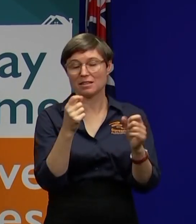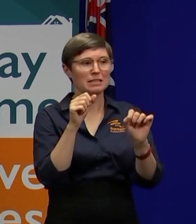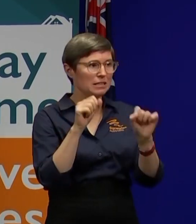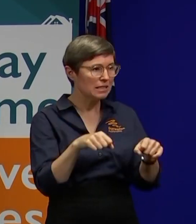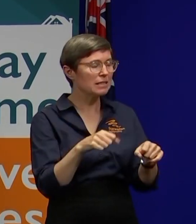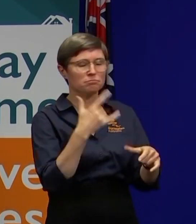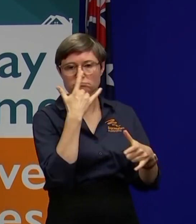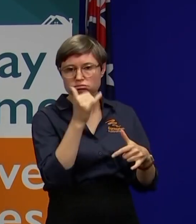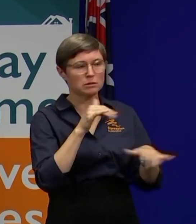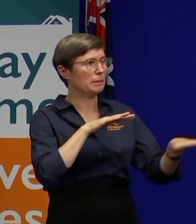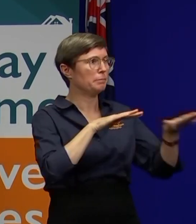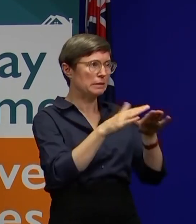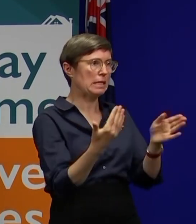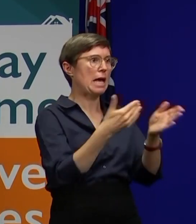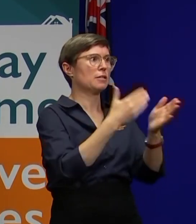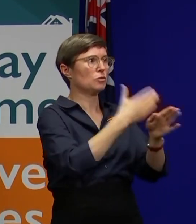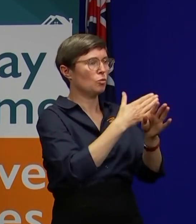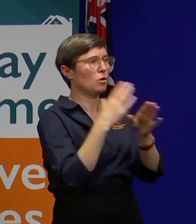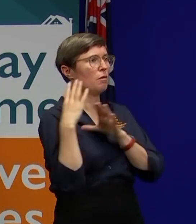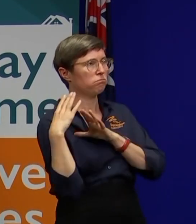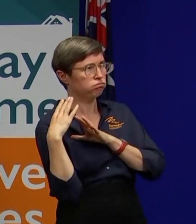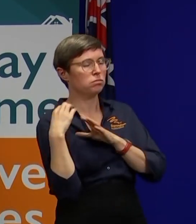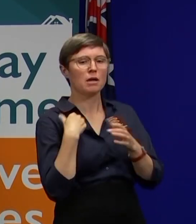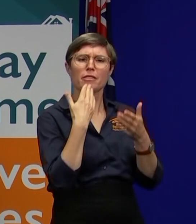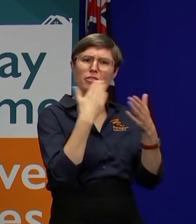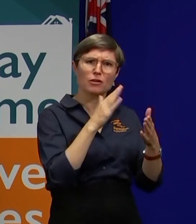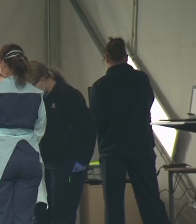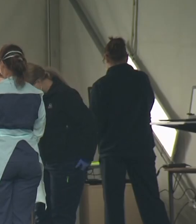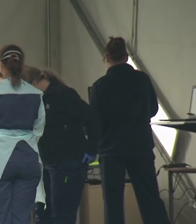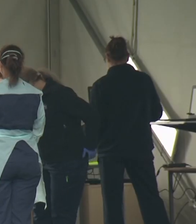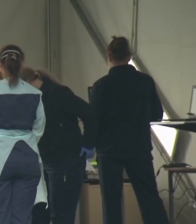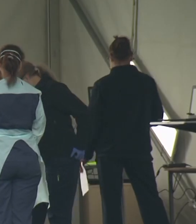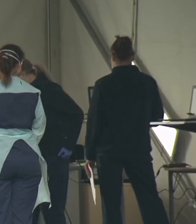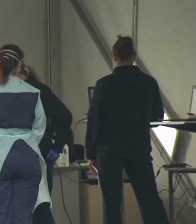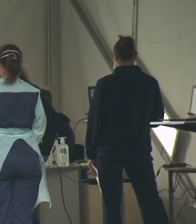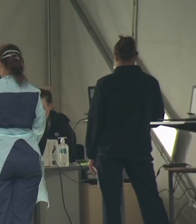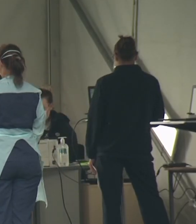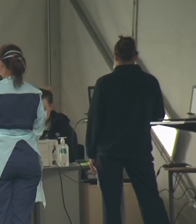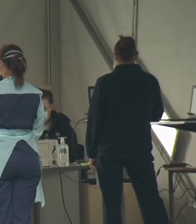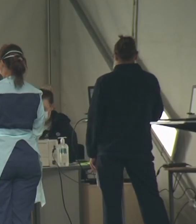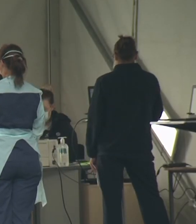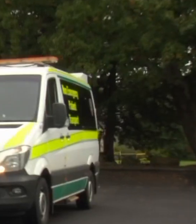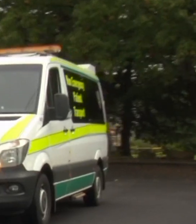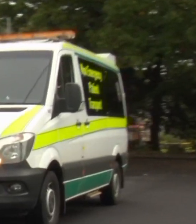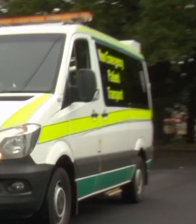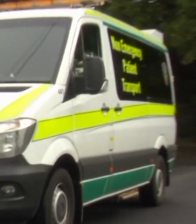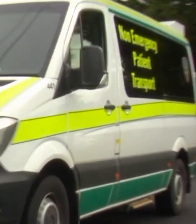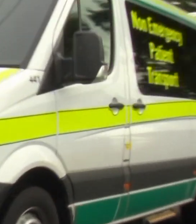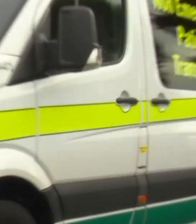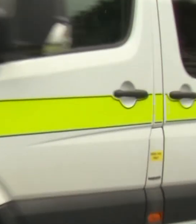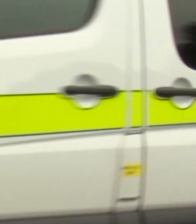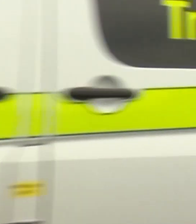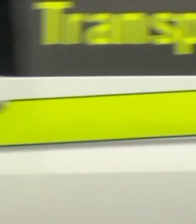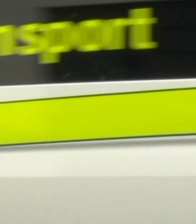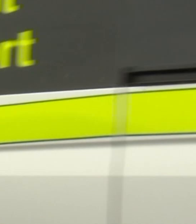an increased workload and I thank them for their hard work during this time. A report into the cluster of cases has been